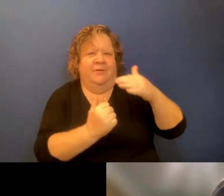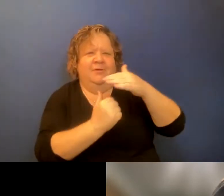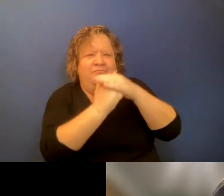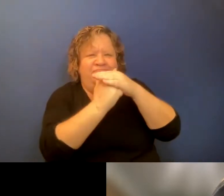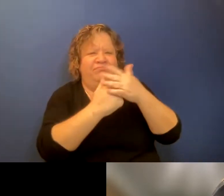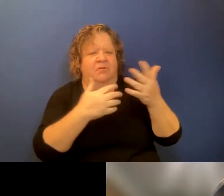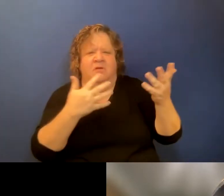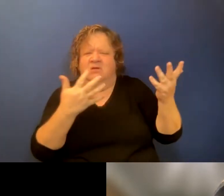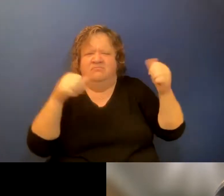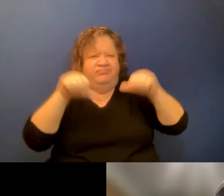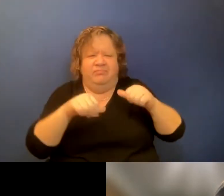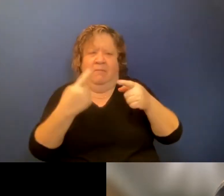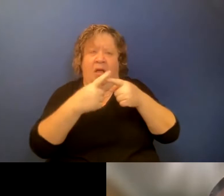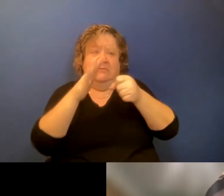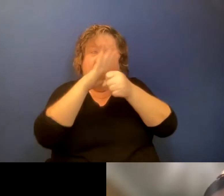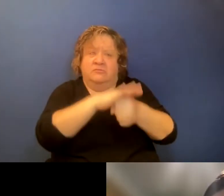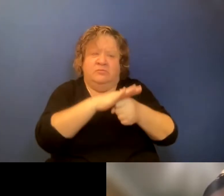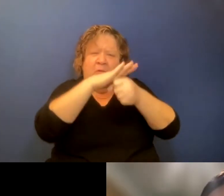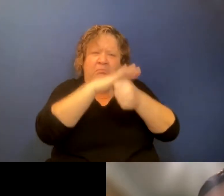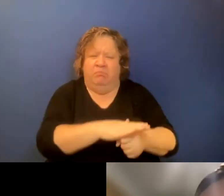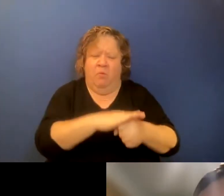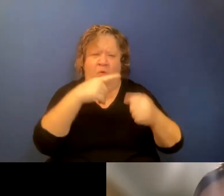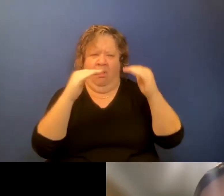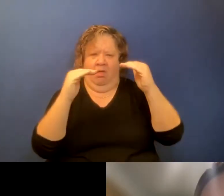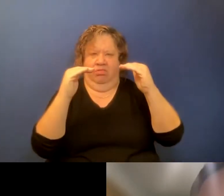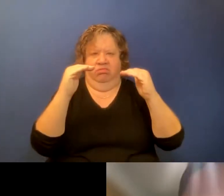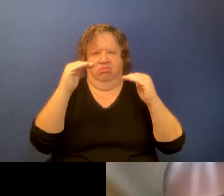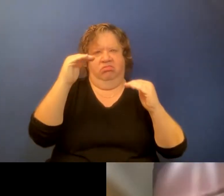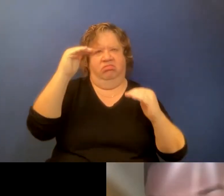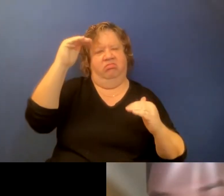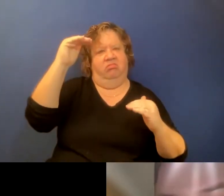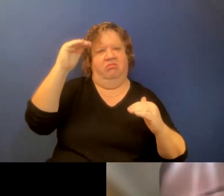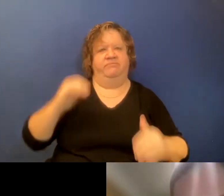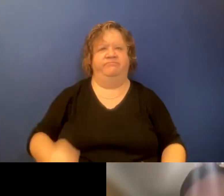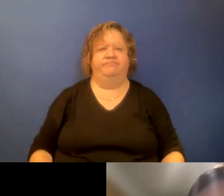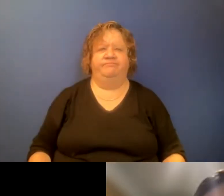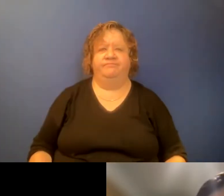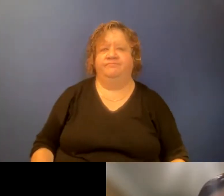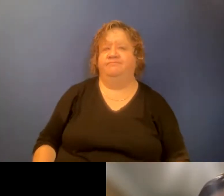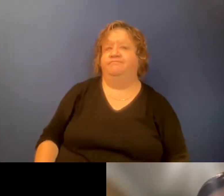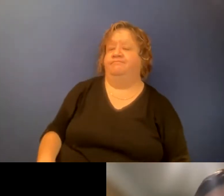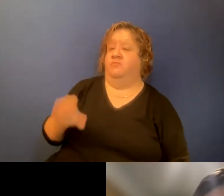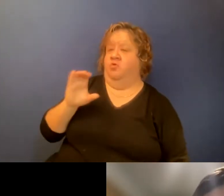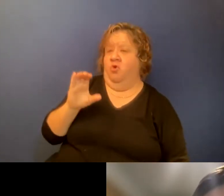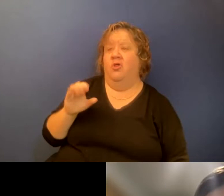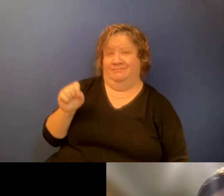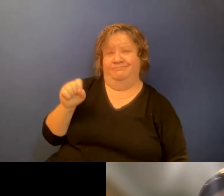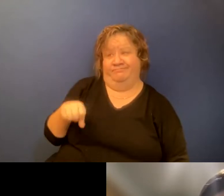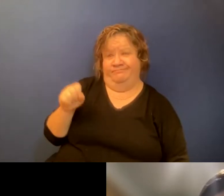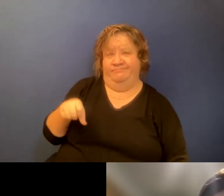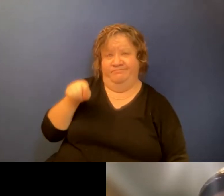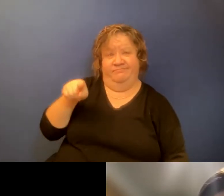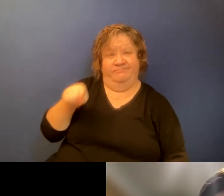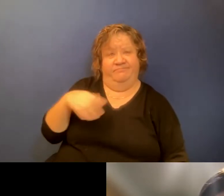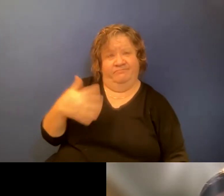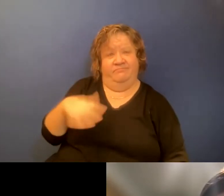Yeah, these are major complex issues, and I feel like the urgency is there. It's just unacceptable, isn't it?